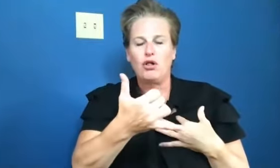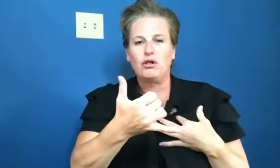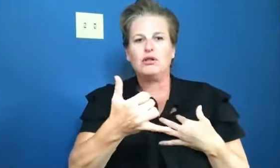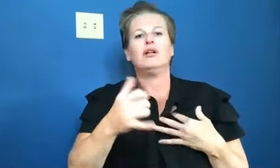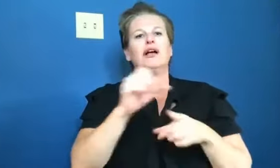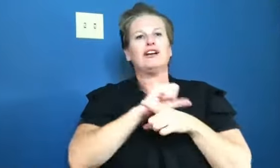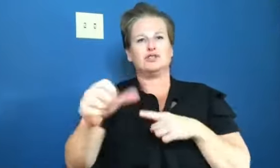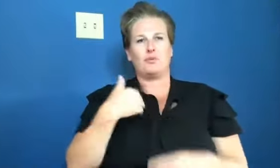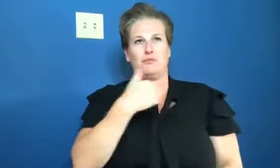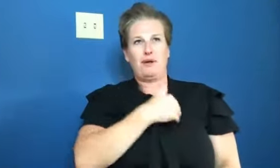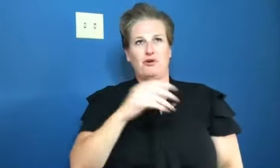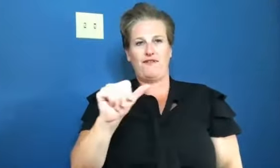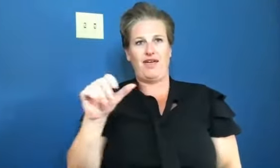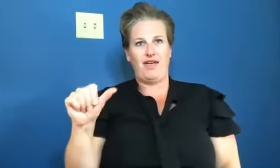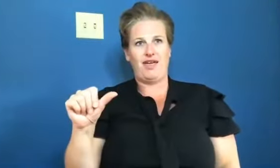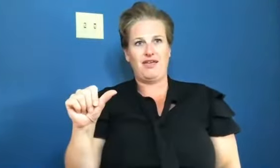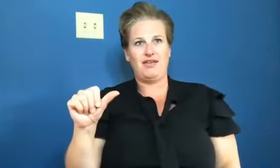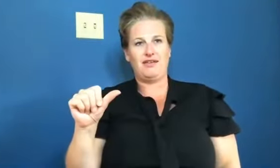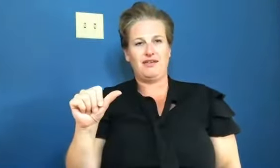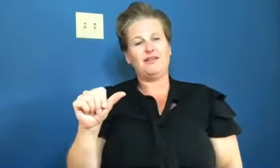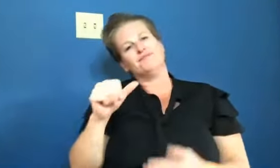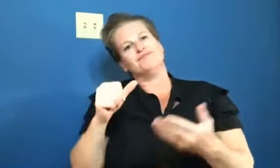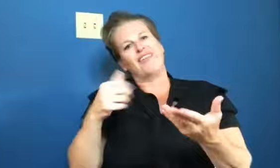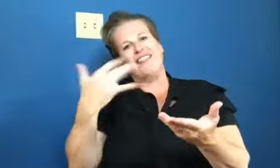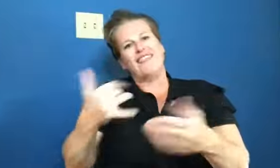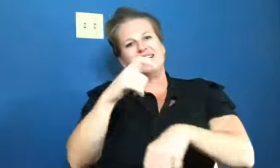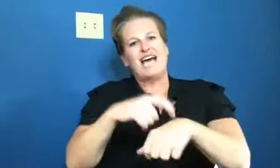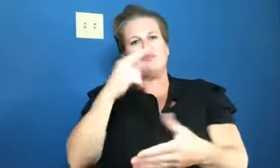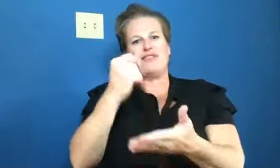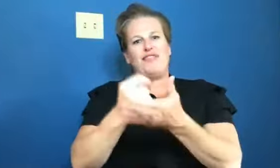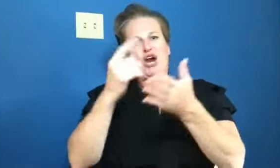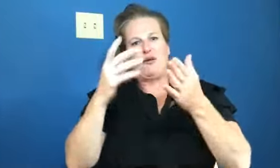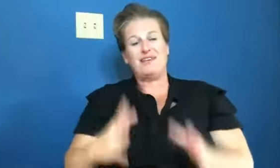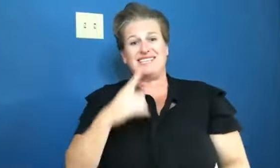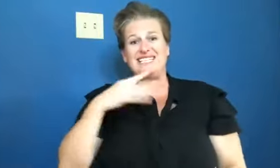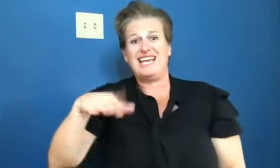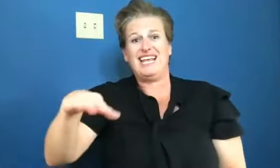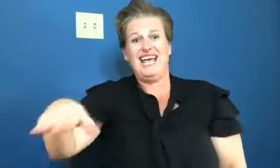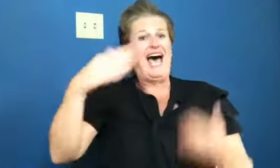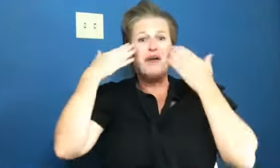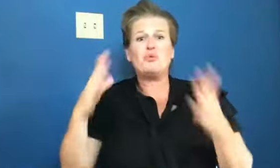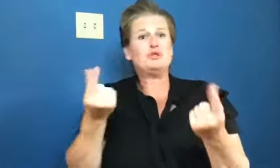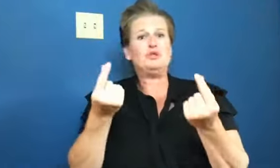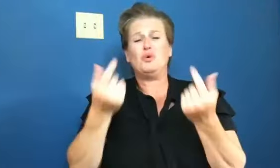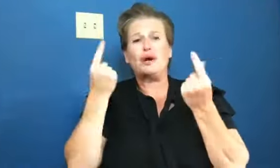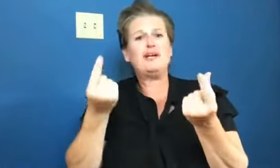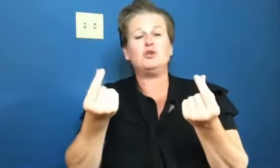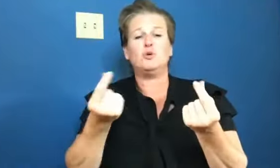Anonymous. And so at this time it was a therapist and a double winner. And I said, Mickey, I don't know what to do. What do I do? And he basically told me to take a shower,